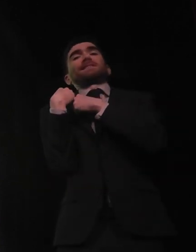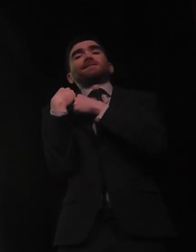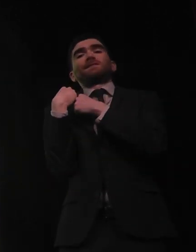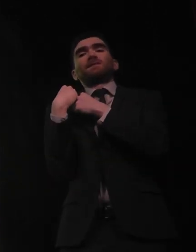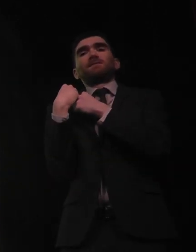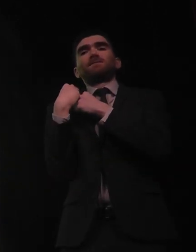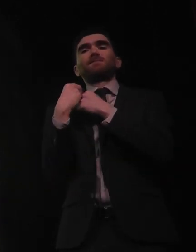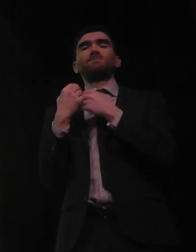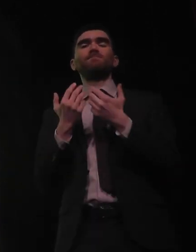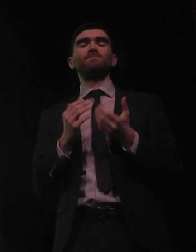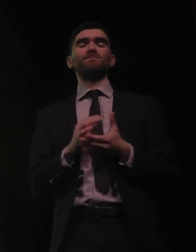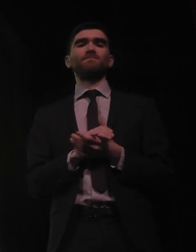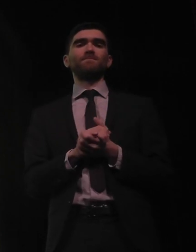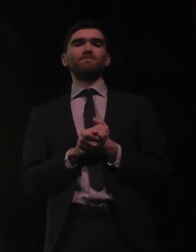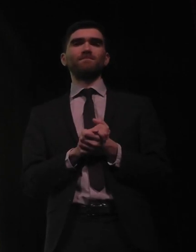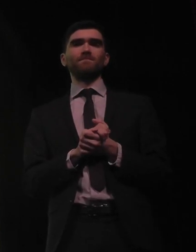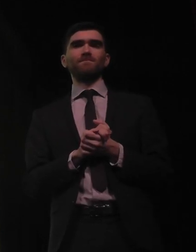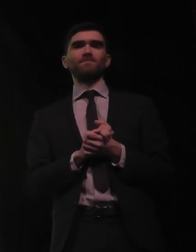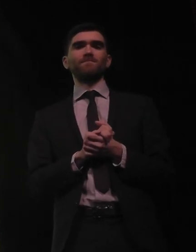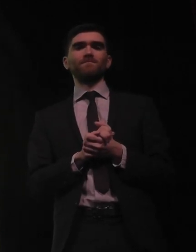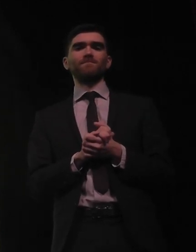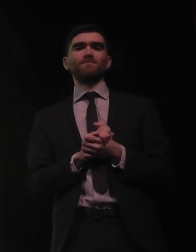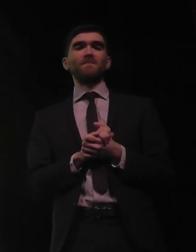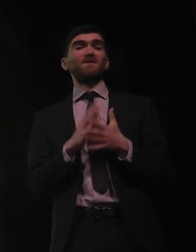us? You need only to be green.